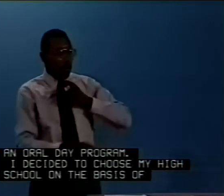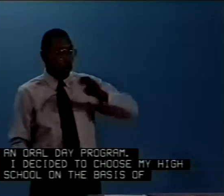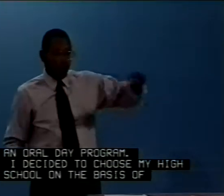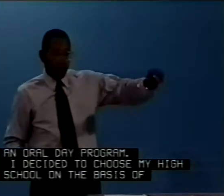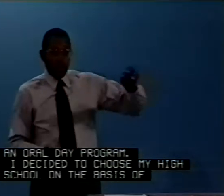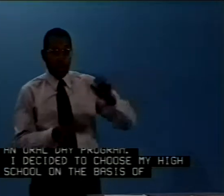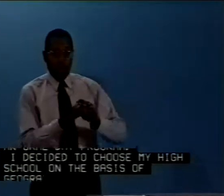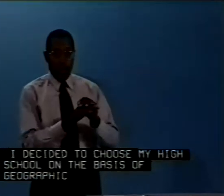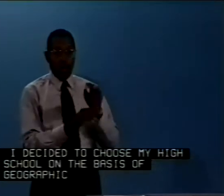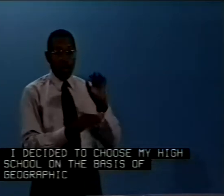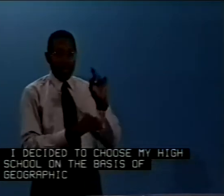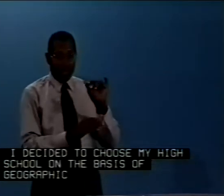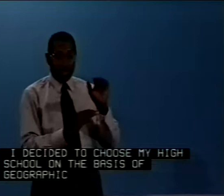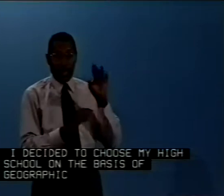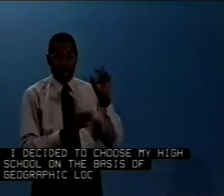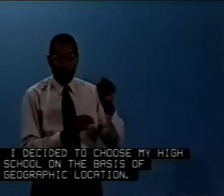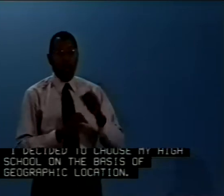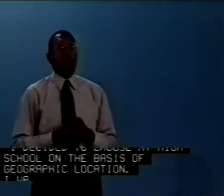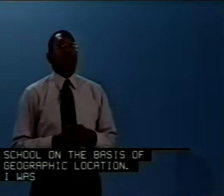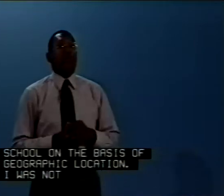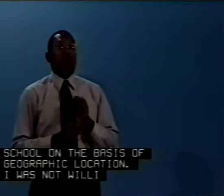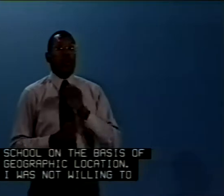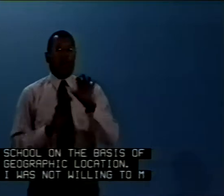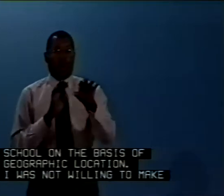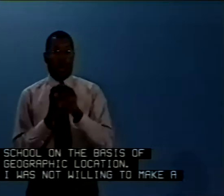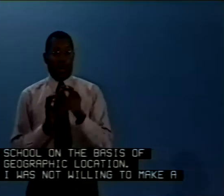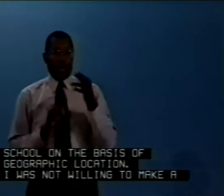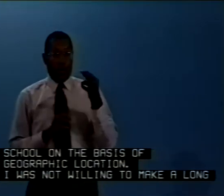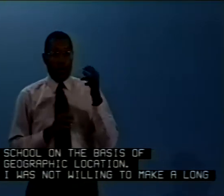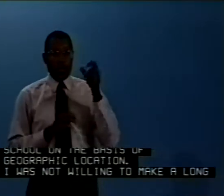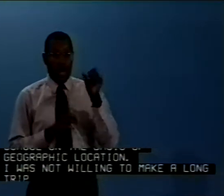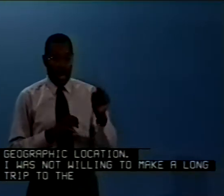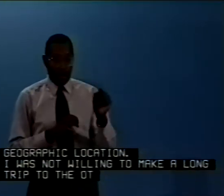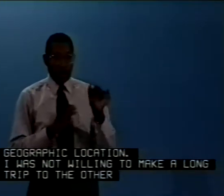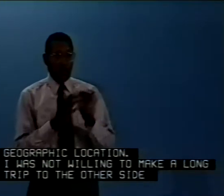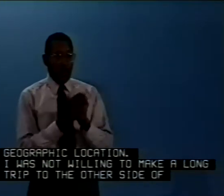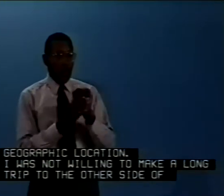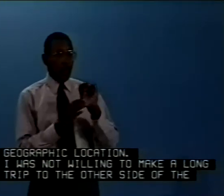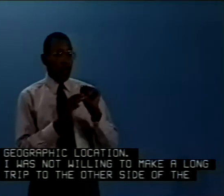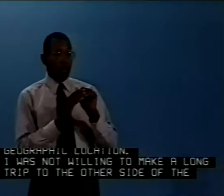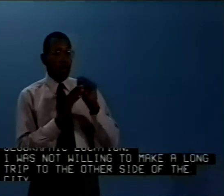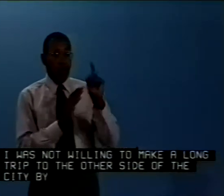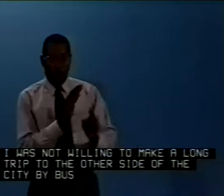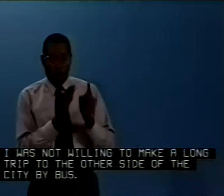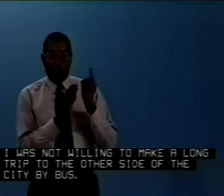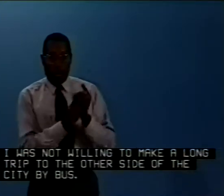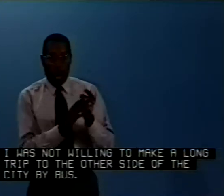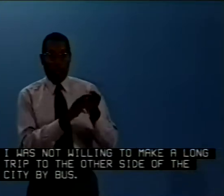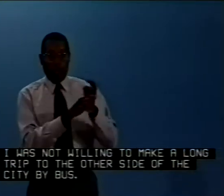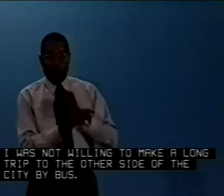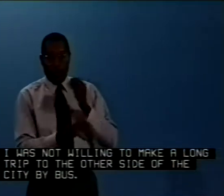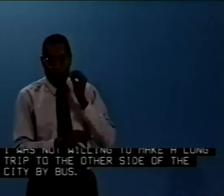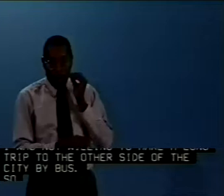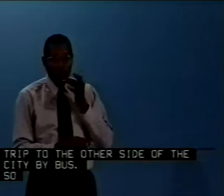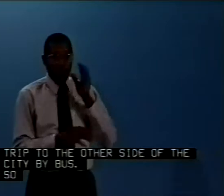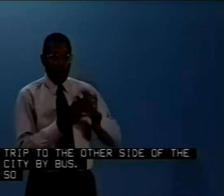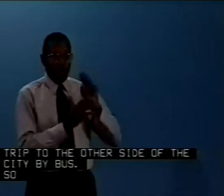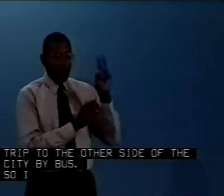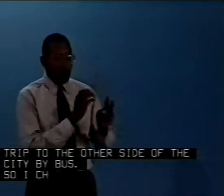I was not willing to make a long trip to the other side of the city by bus. So I chose a high school that was within an hour of my home rather